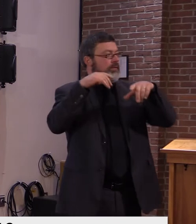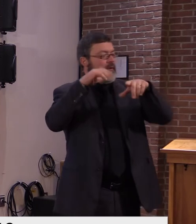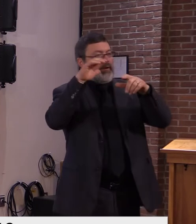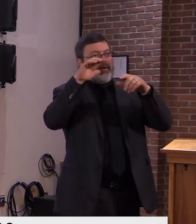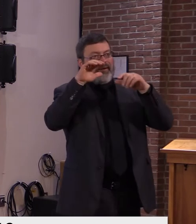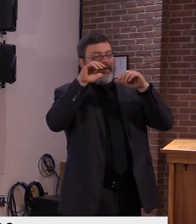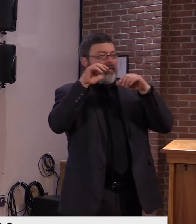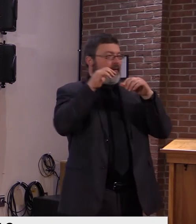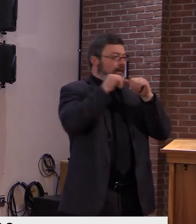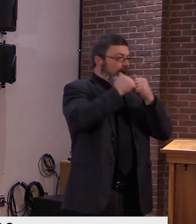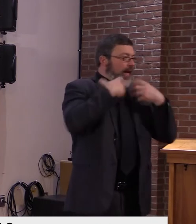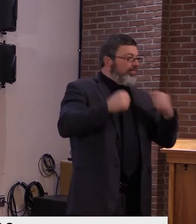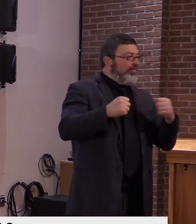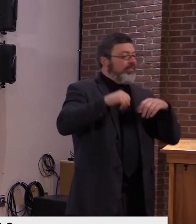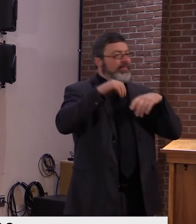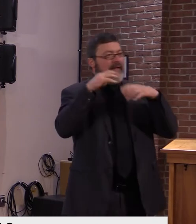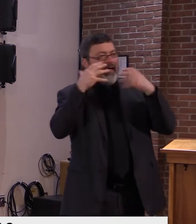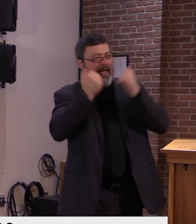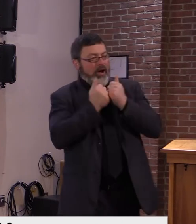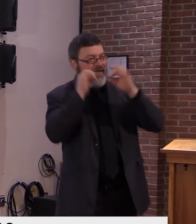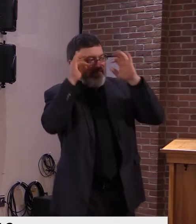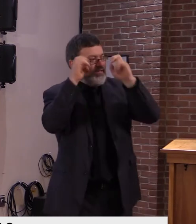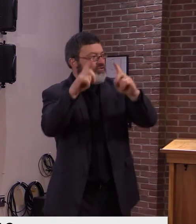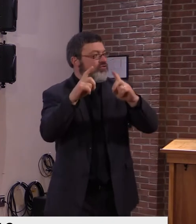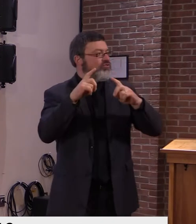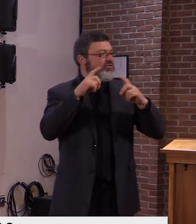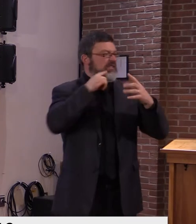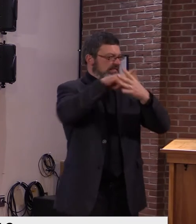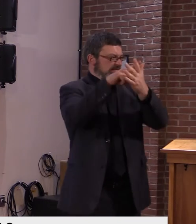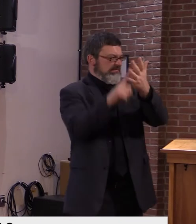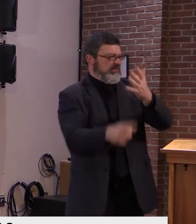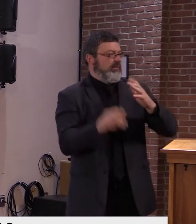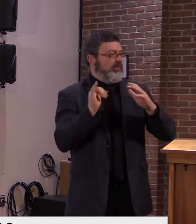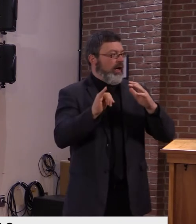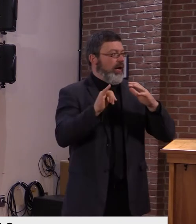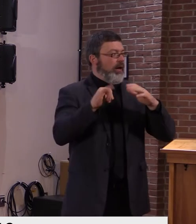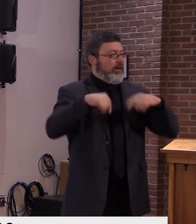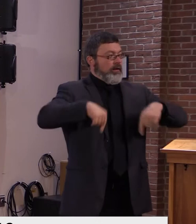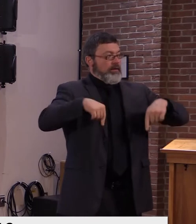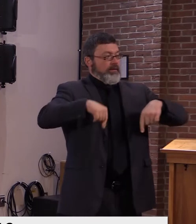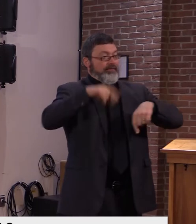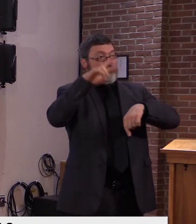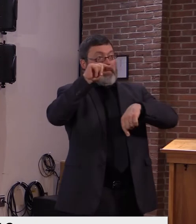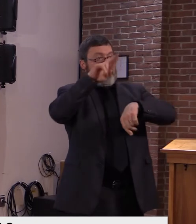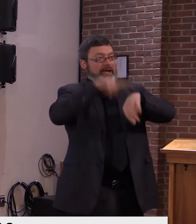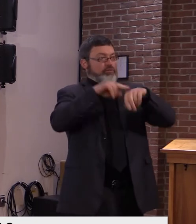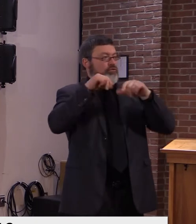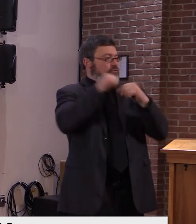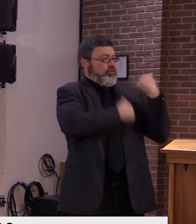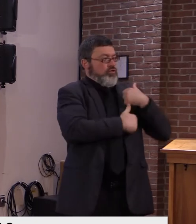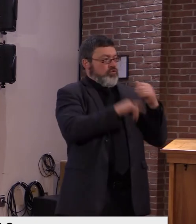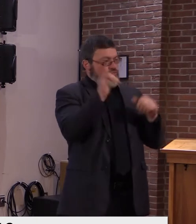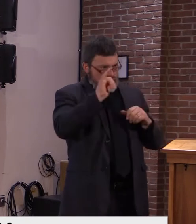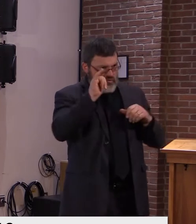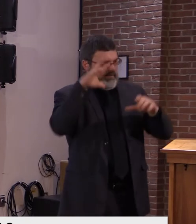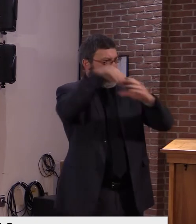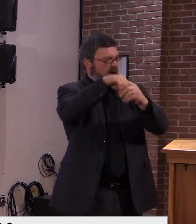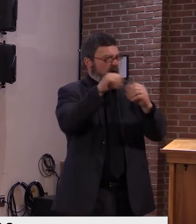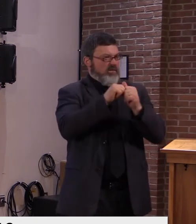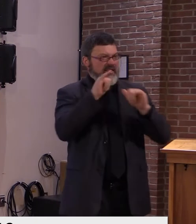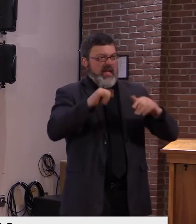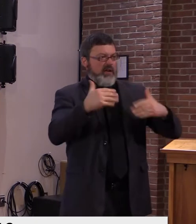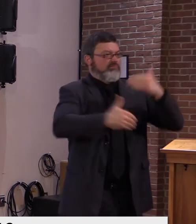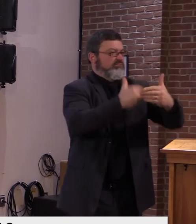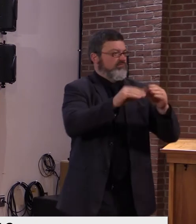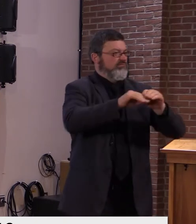Department of Safety. The Vermont National Guard also played a critical role. Our school districts managed the rapid deployment of the testing